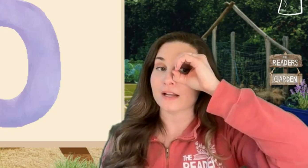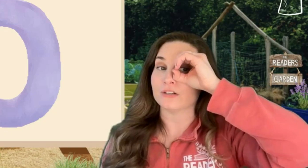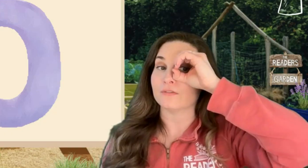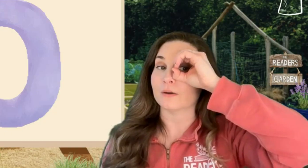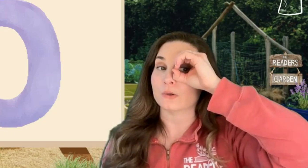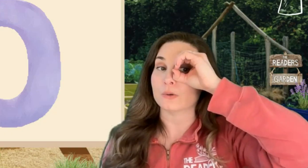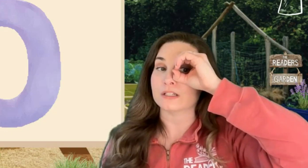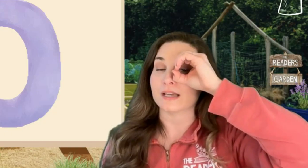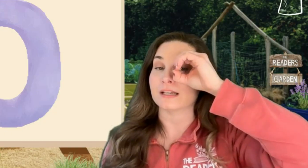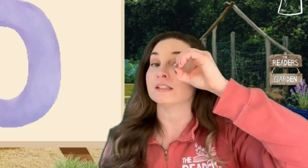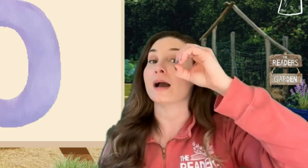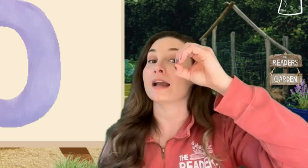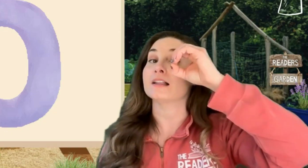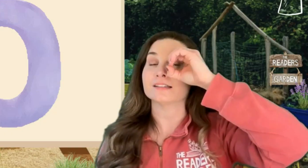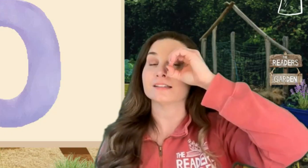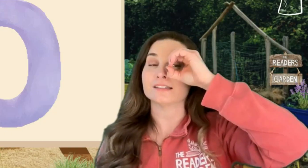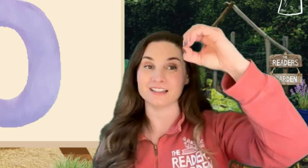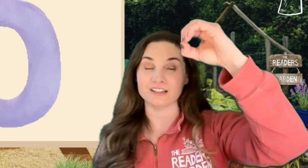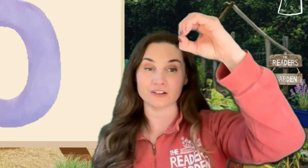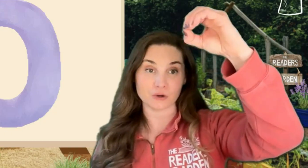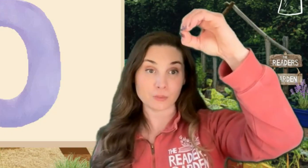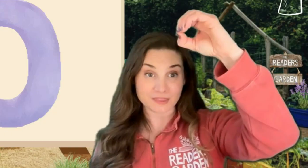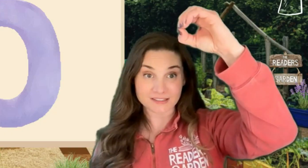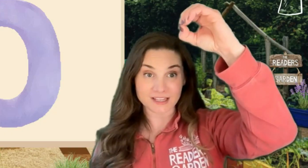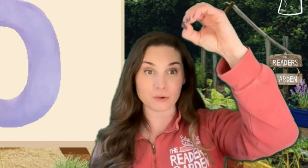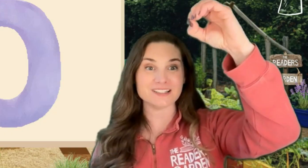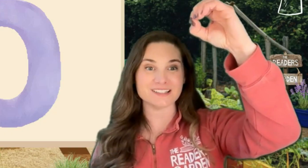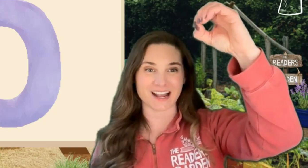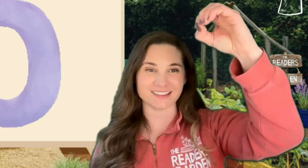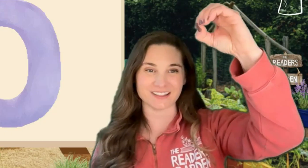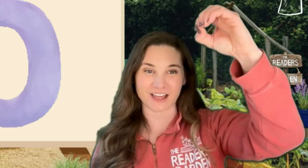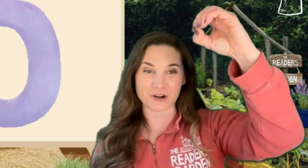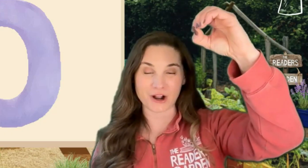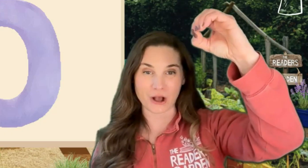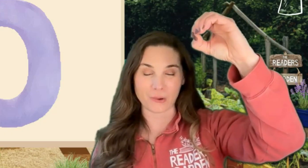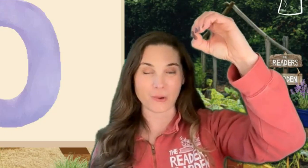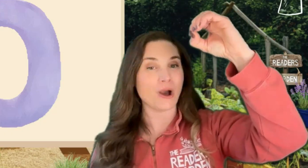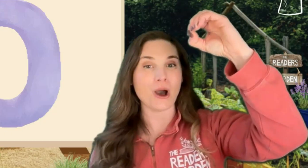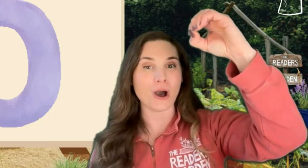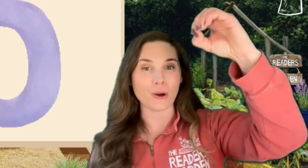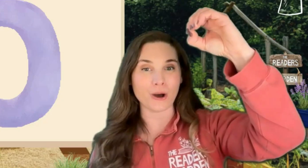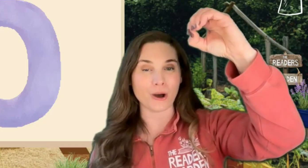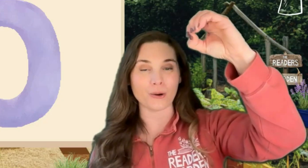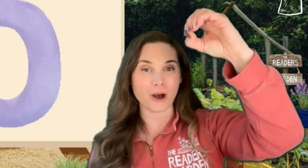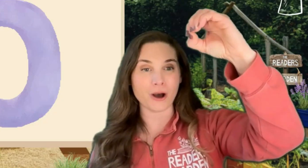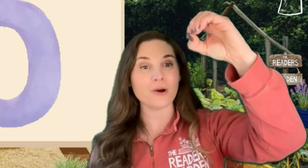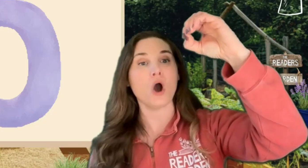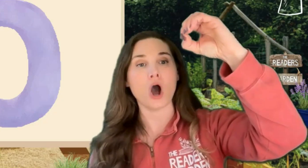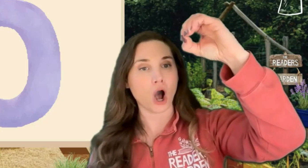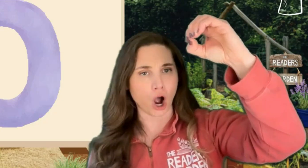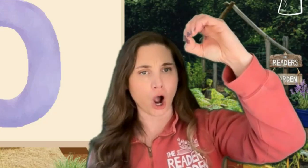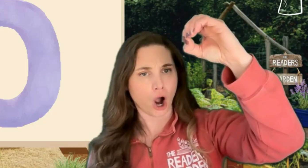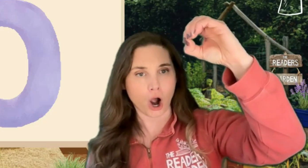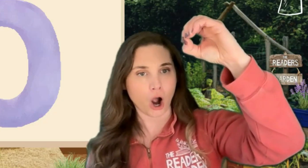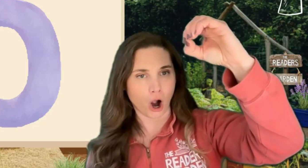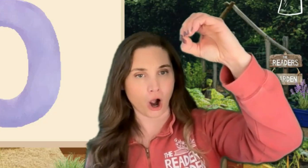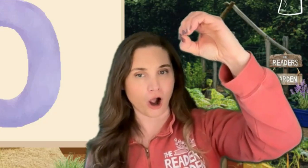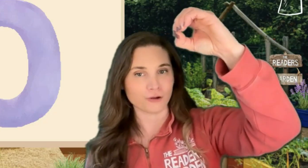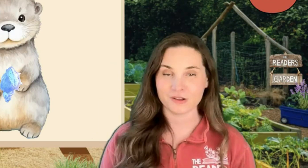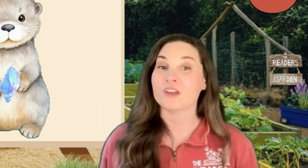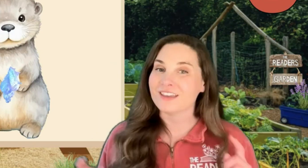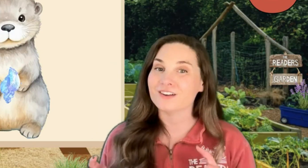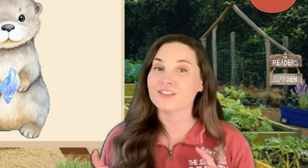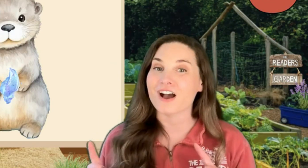I imagine if I was going to make a spyglass that I could look through. But that's how we sign the letter O. O, O, O, ah, ah,